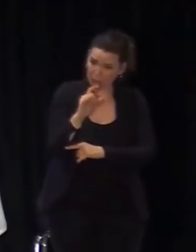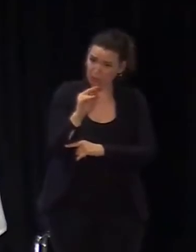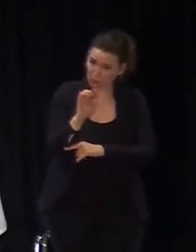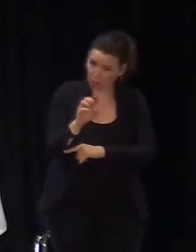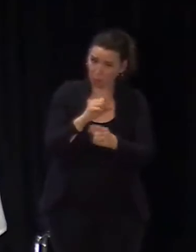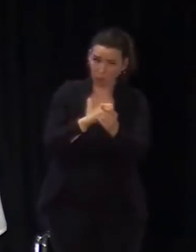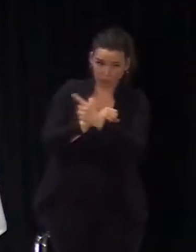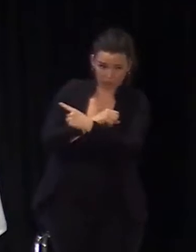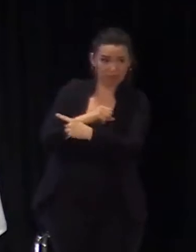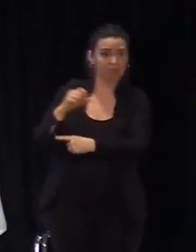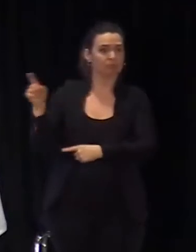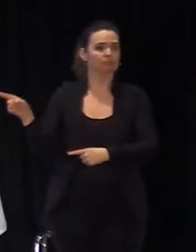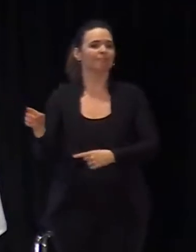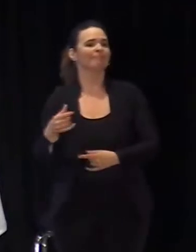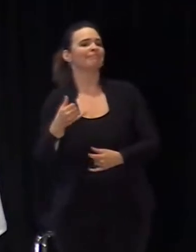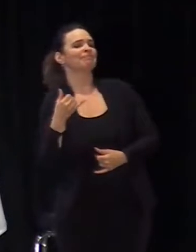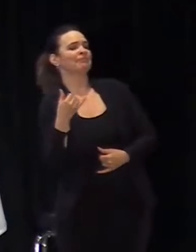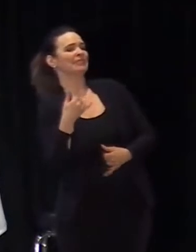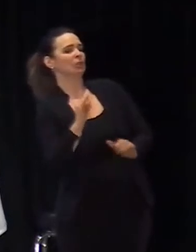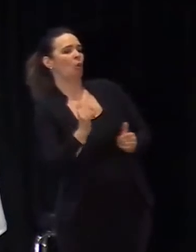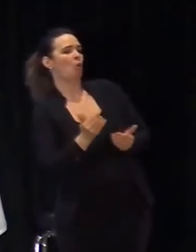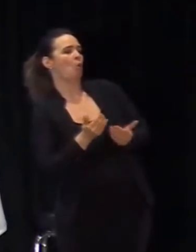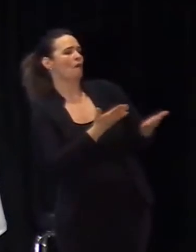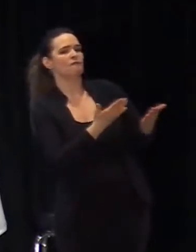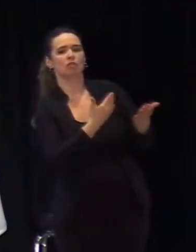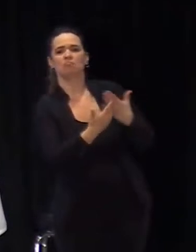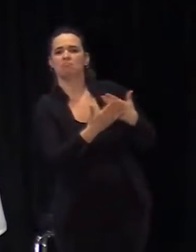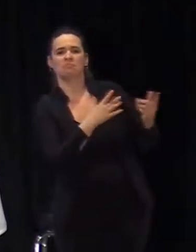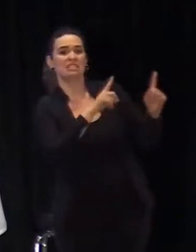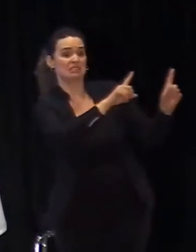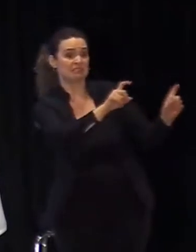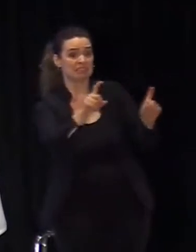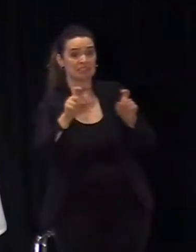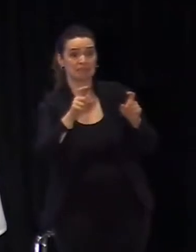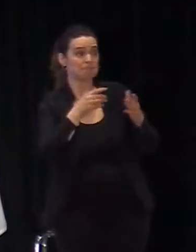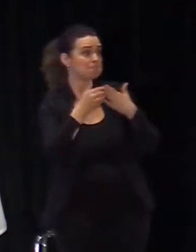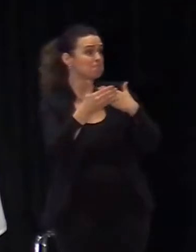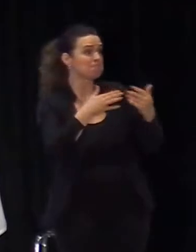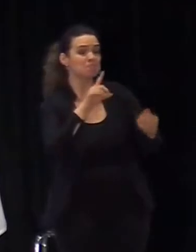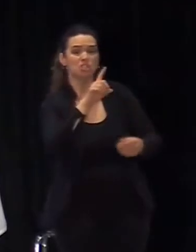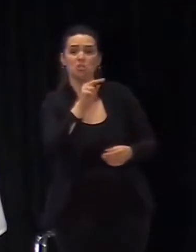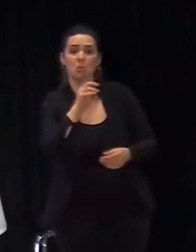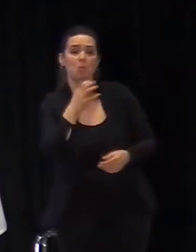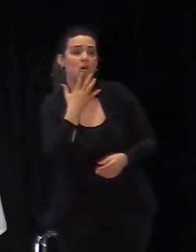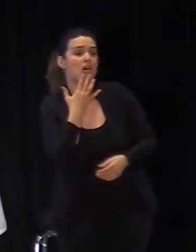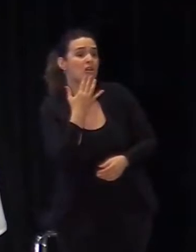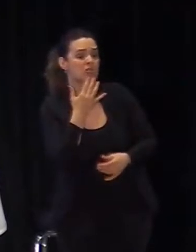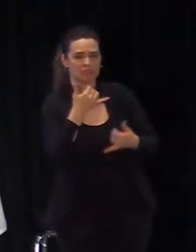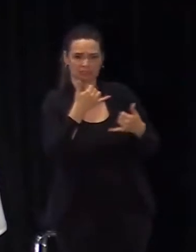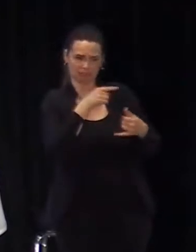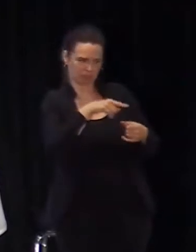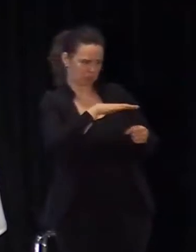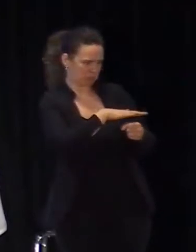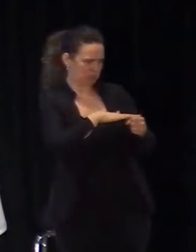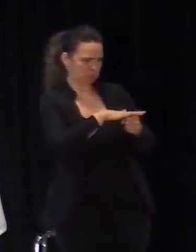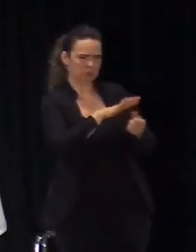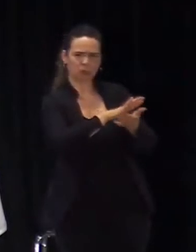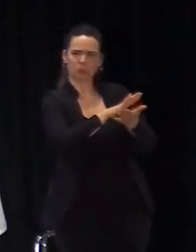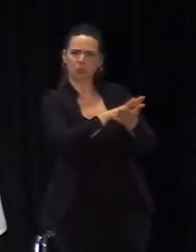same orange and yellow zone testing to the districts. And most of the districts are still taking us up on that. So we're still testing